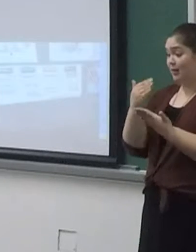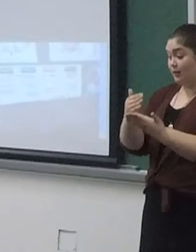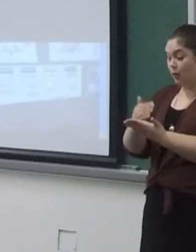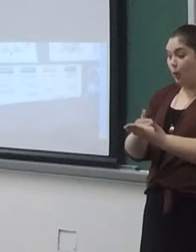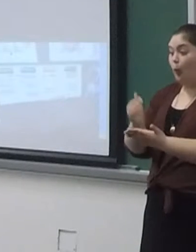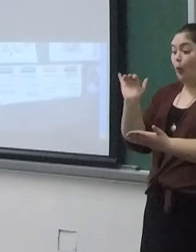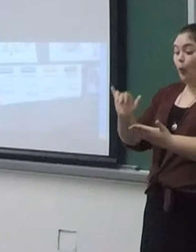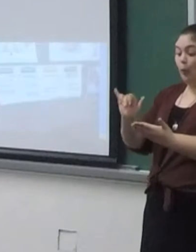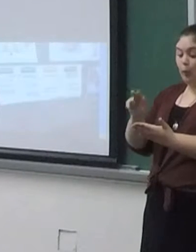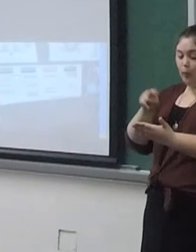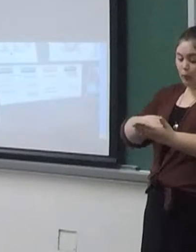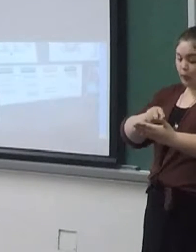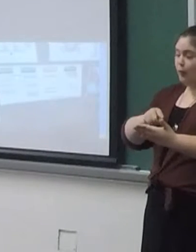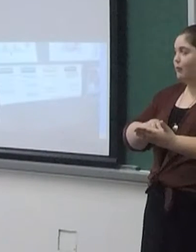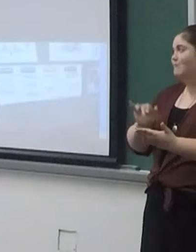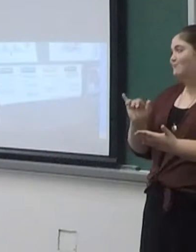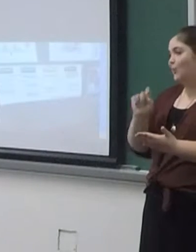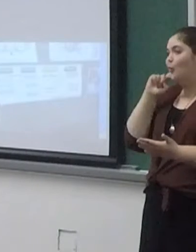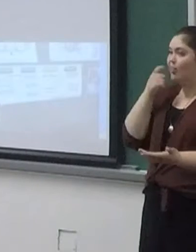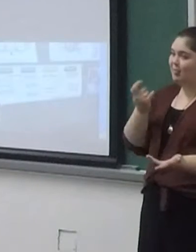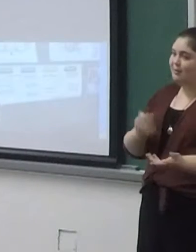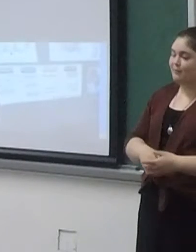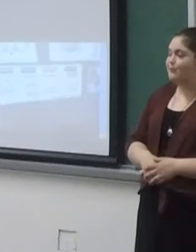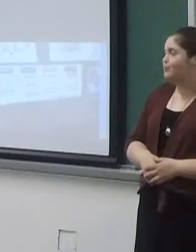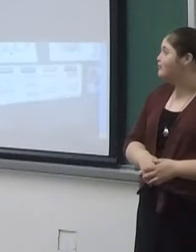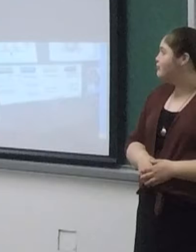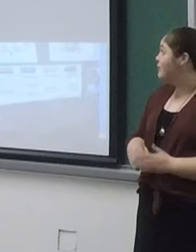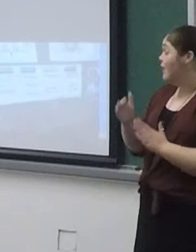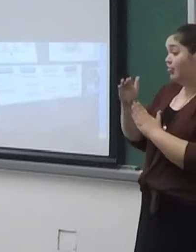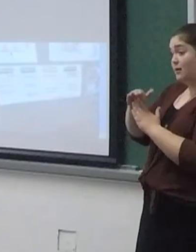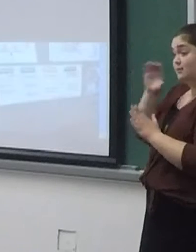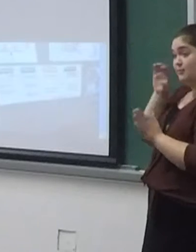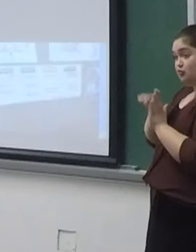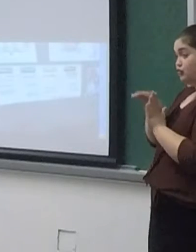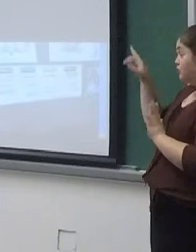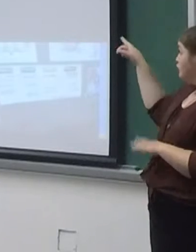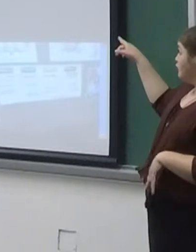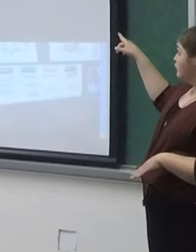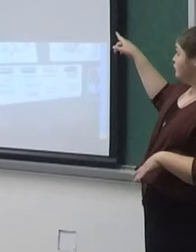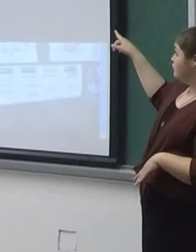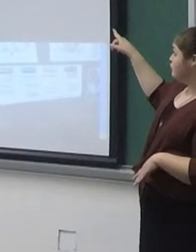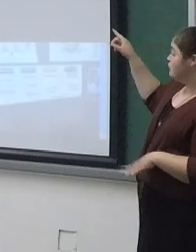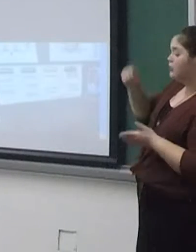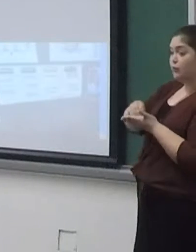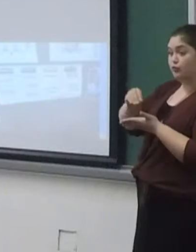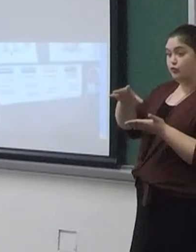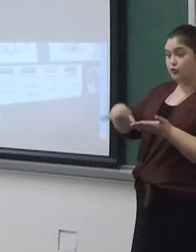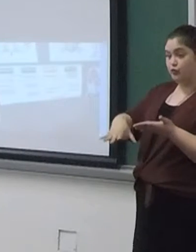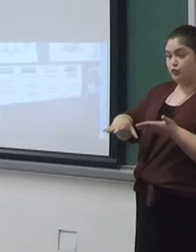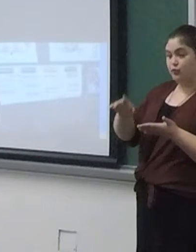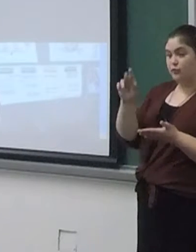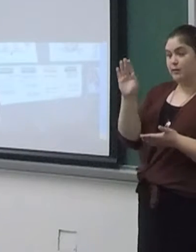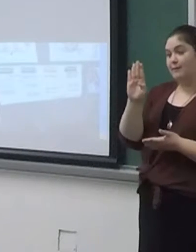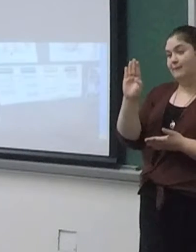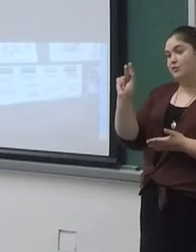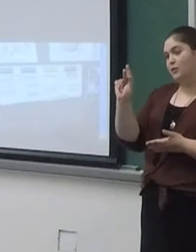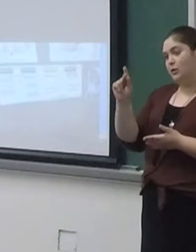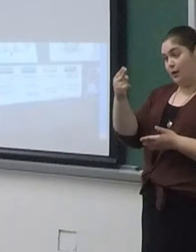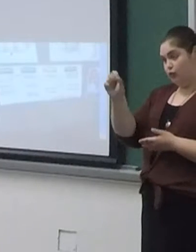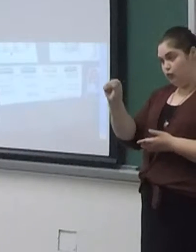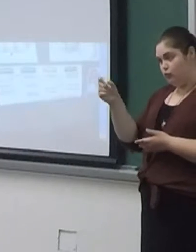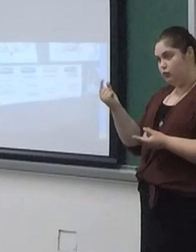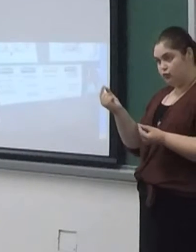existed. So it was cool. And then the top picture over here, the students at Kearney actually did